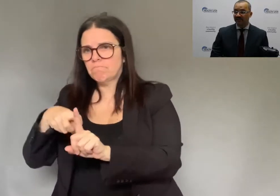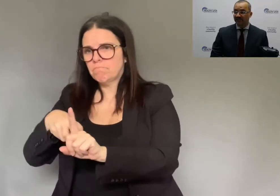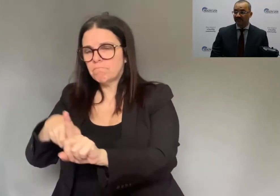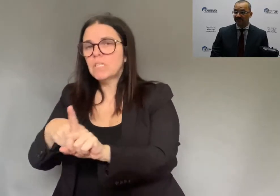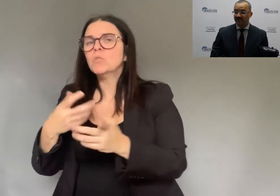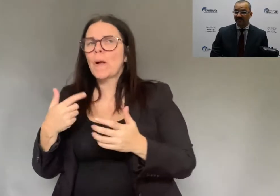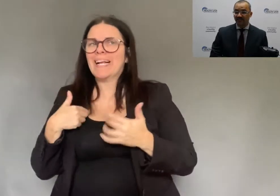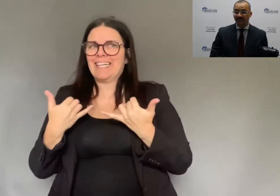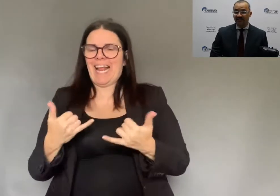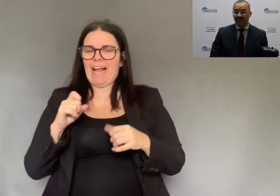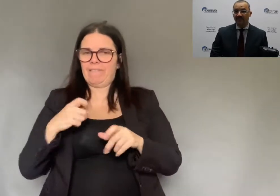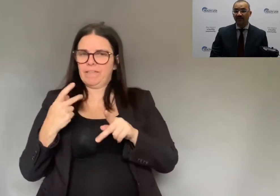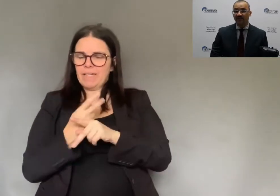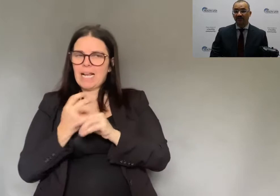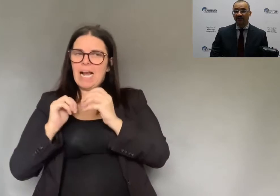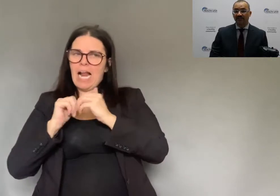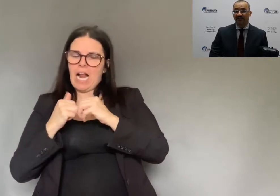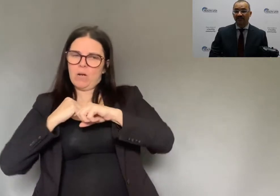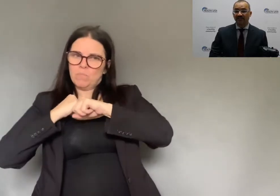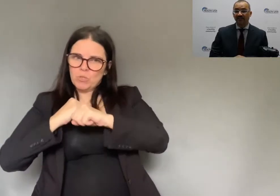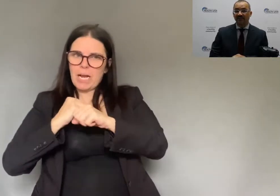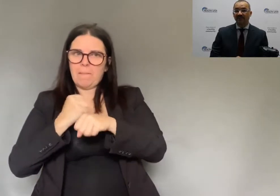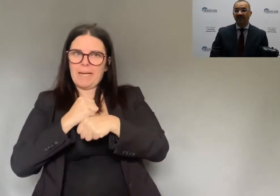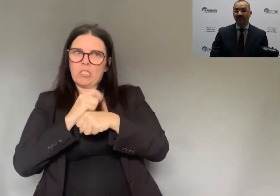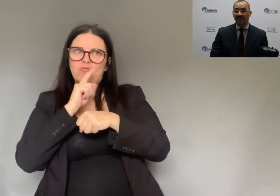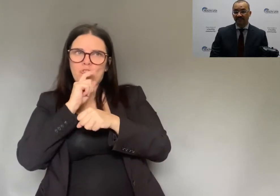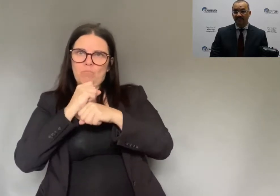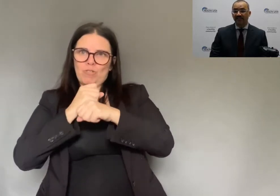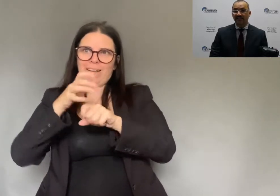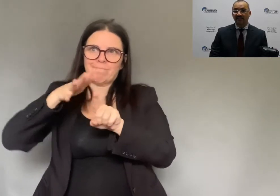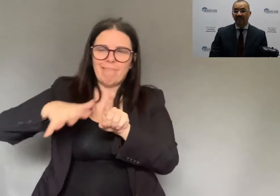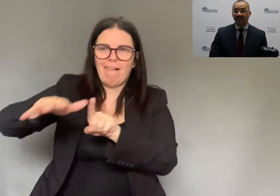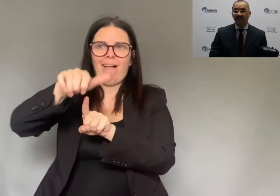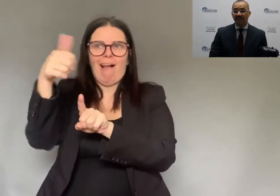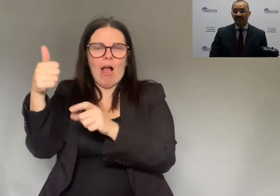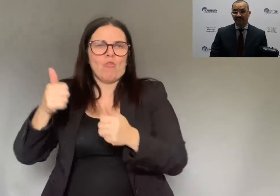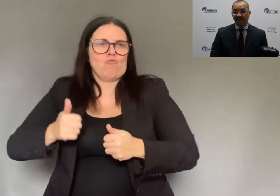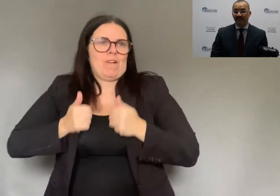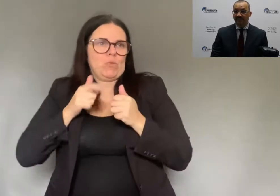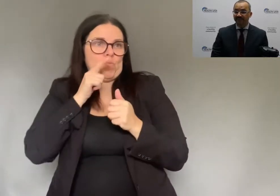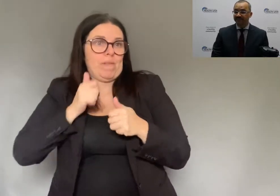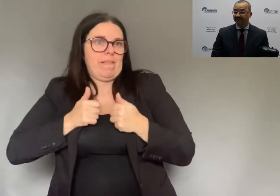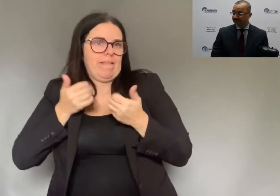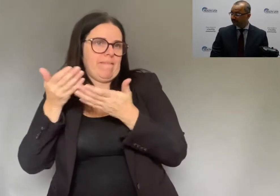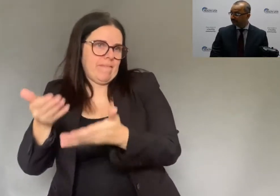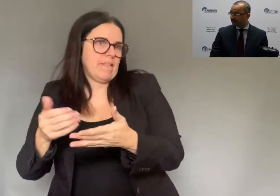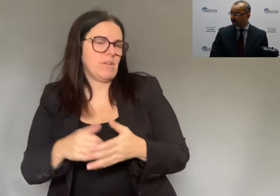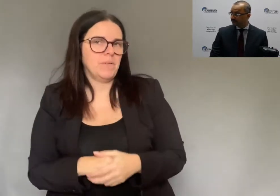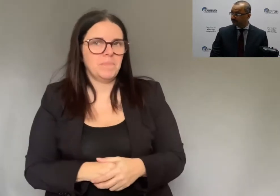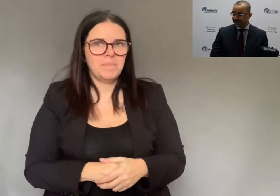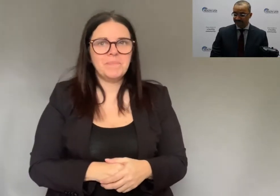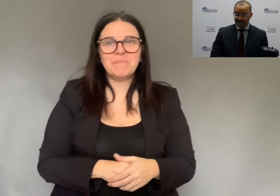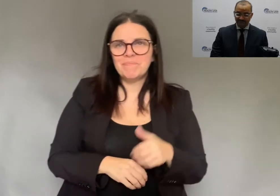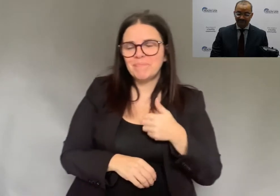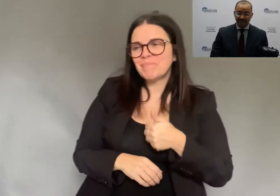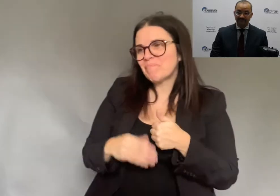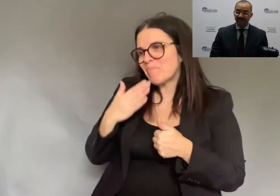additional steps that we need to ensure the safety and well-being of other residents in the facility. Okay, thank